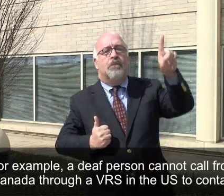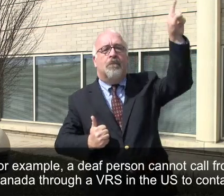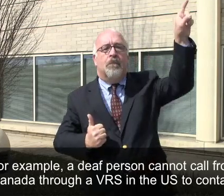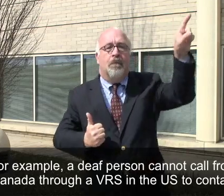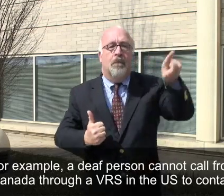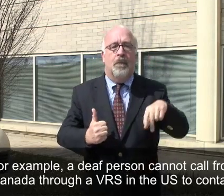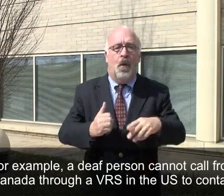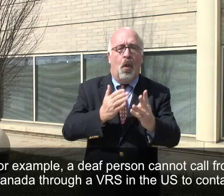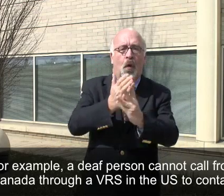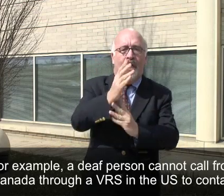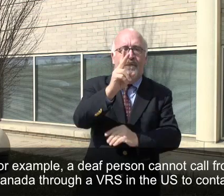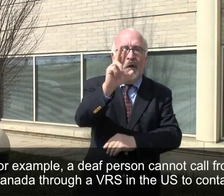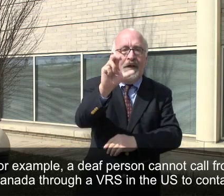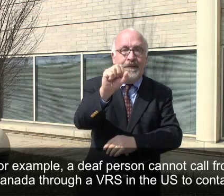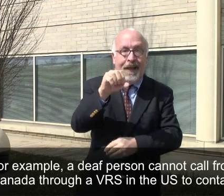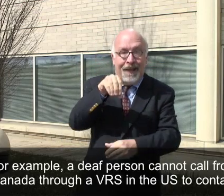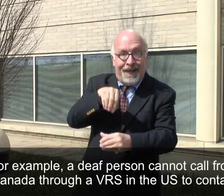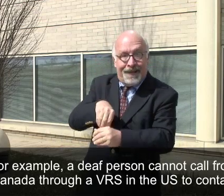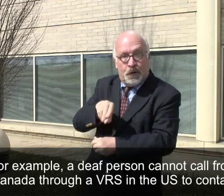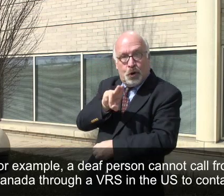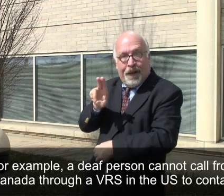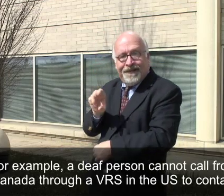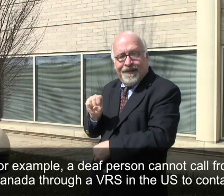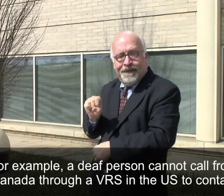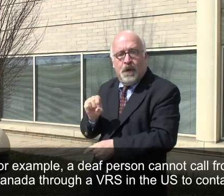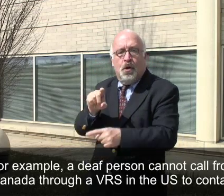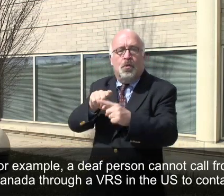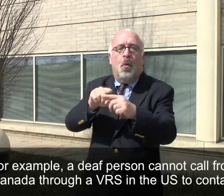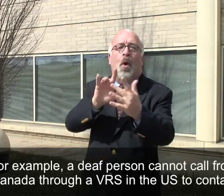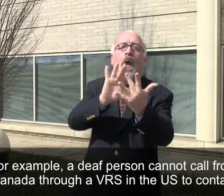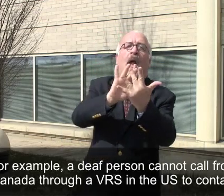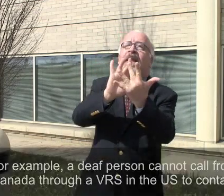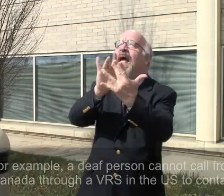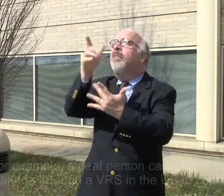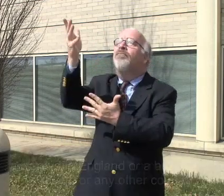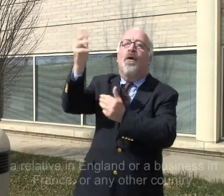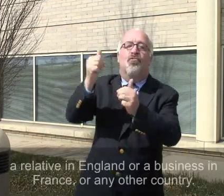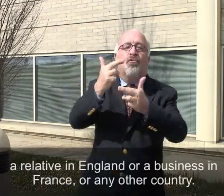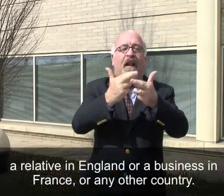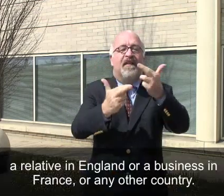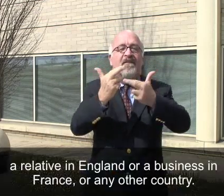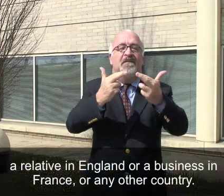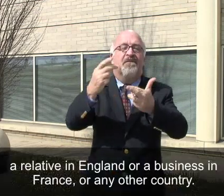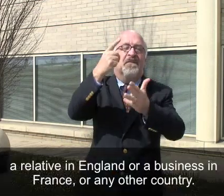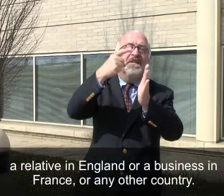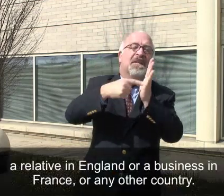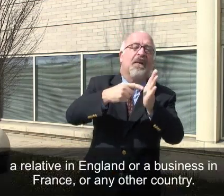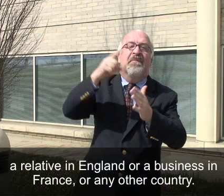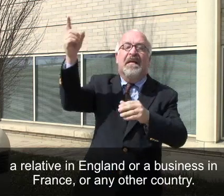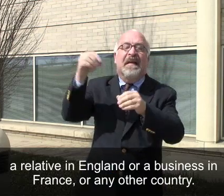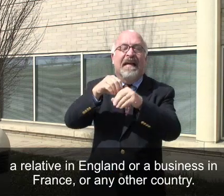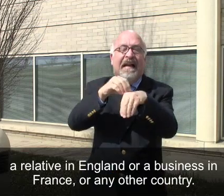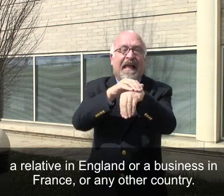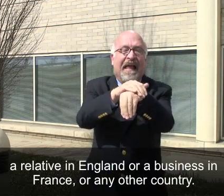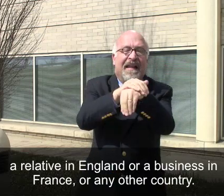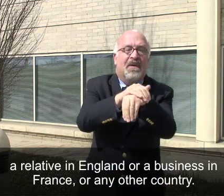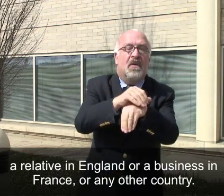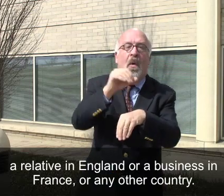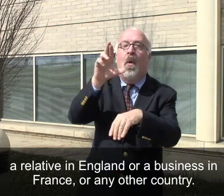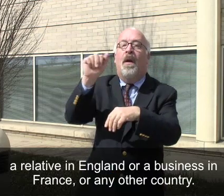Canada through a VRS in the US to contact a relative in England or